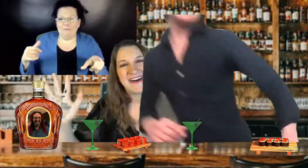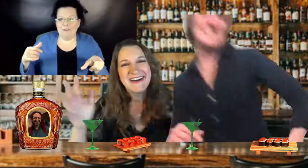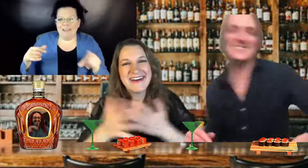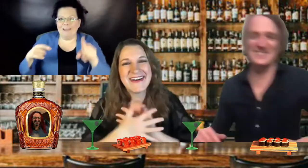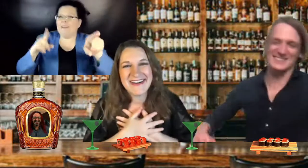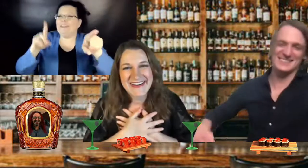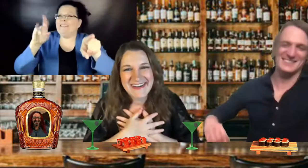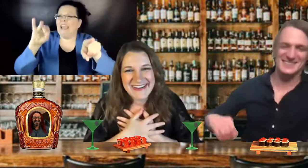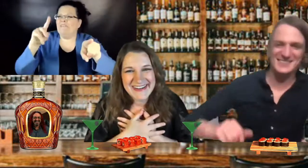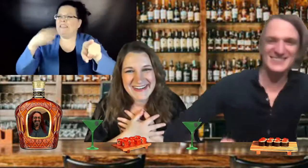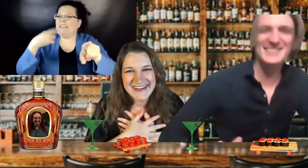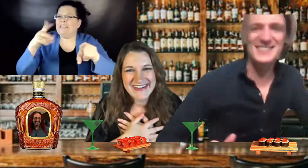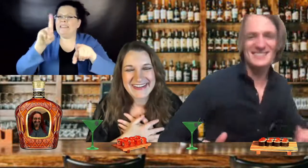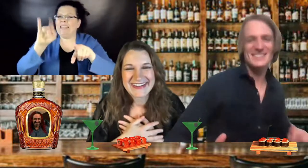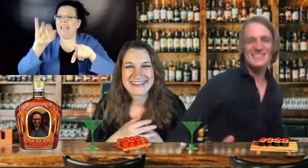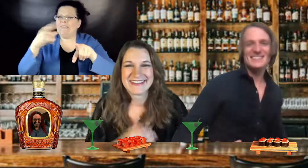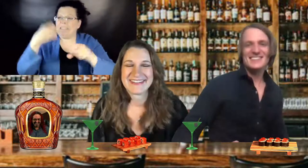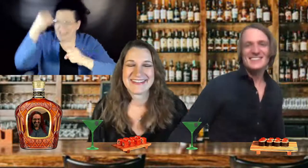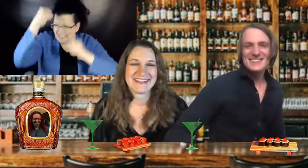I'm all set.